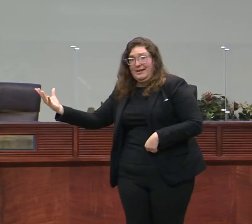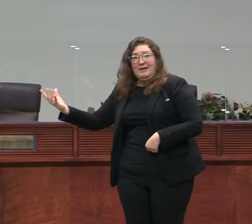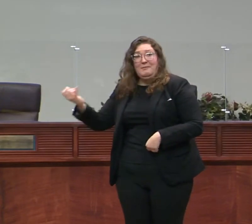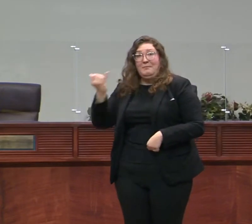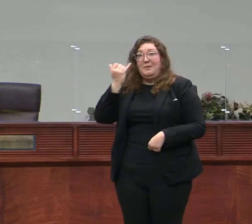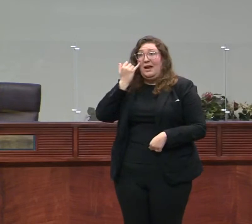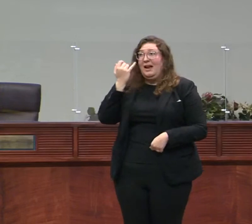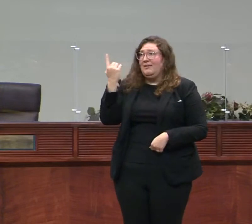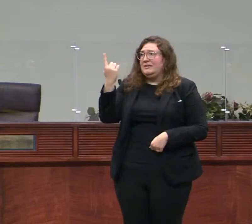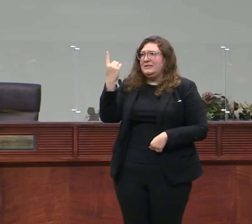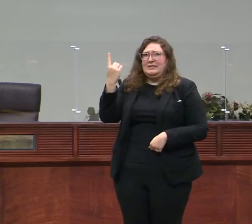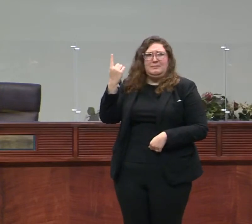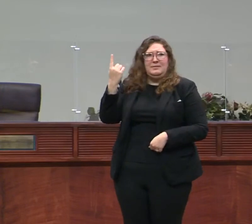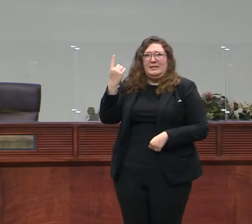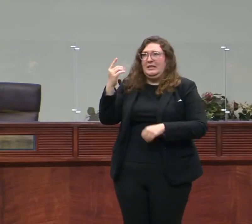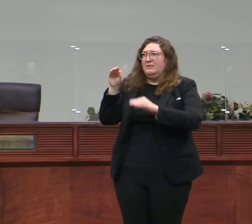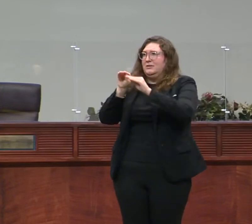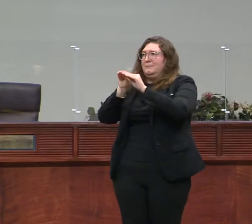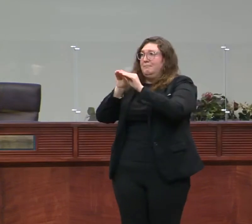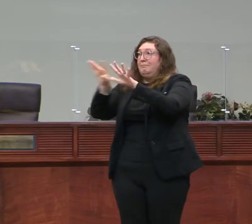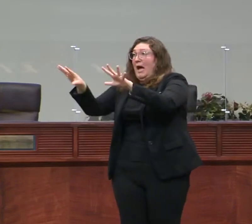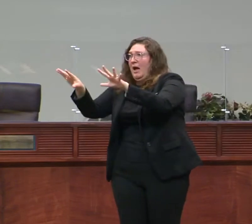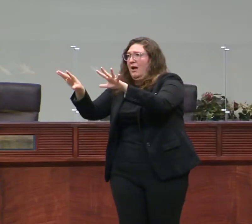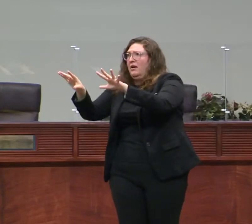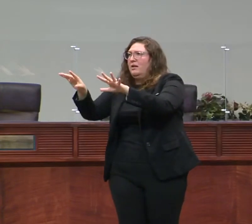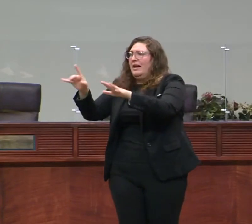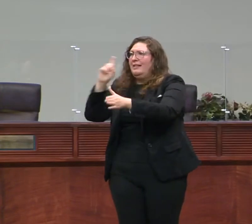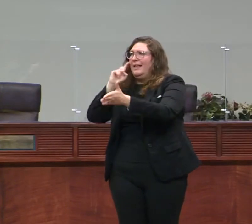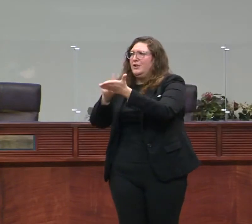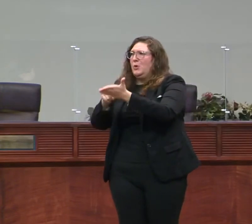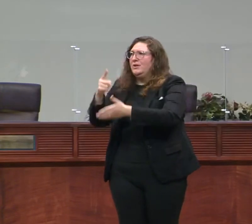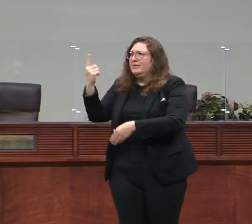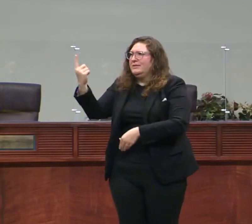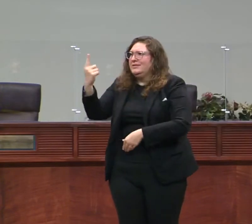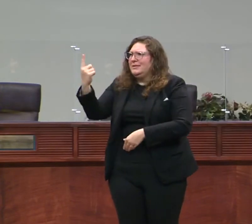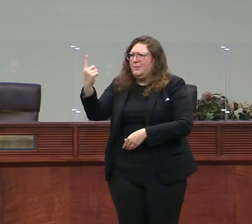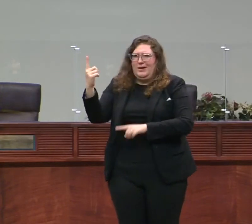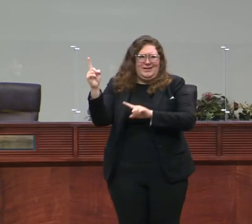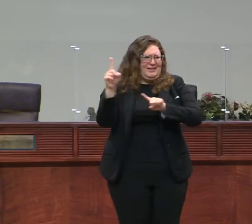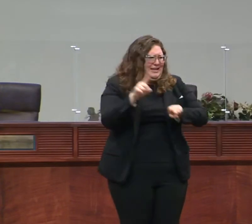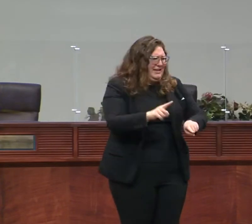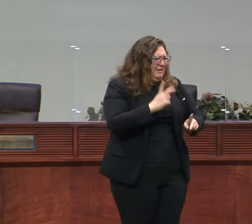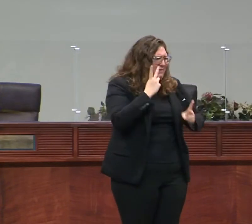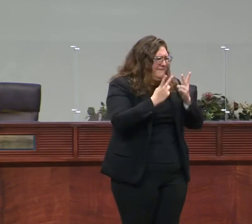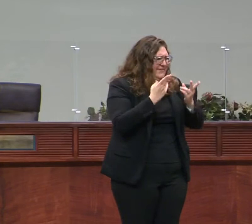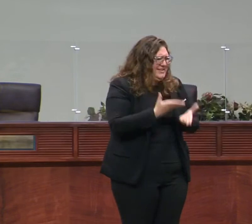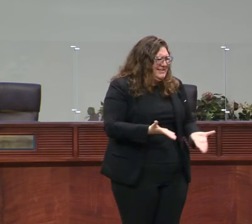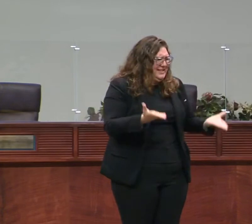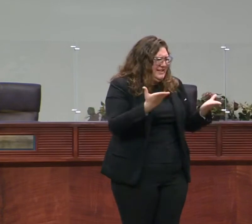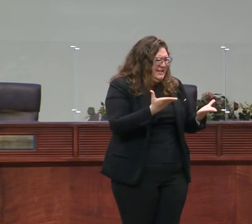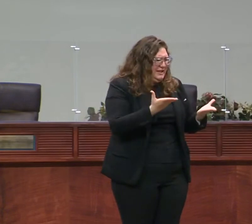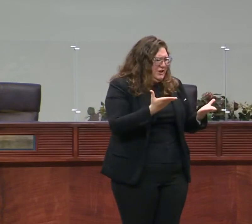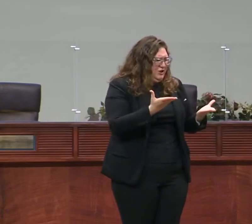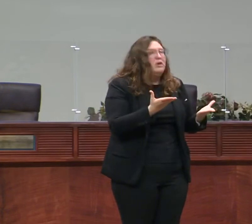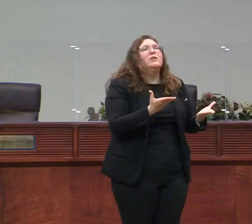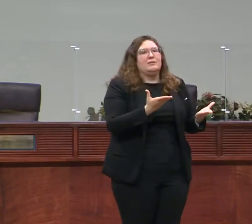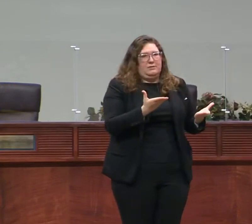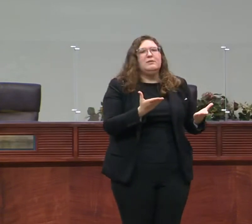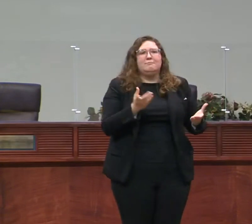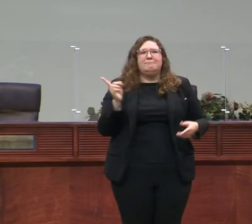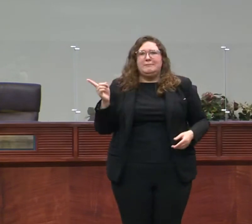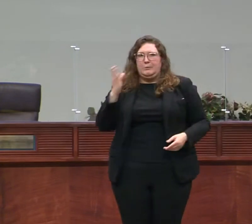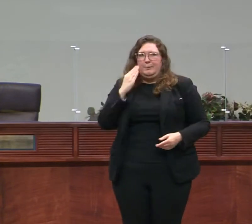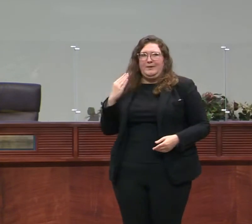outbreak that's associated with an event here, he would likely have that information. So I think we're looking at two